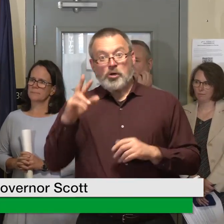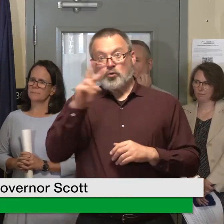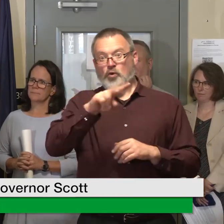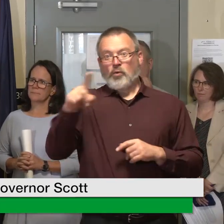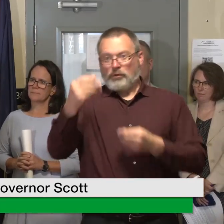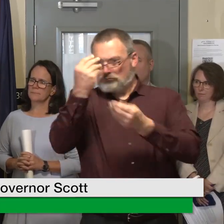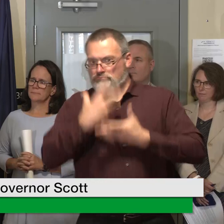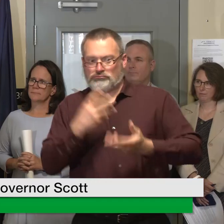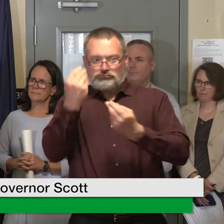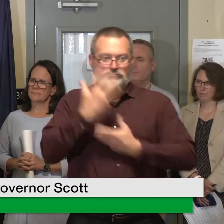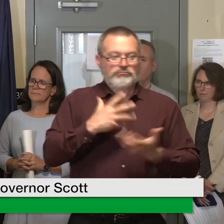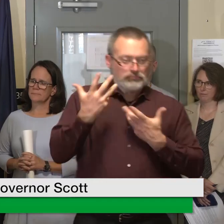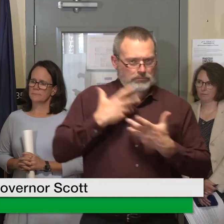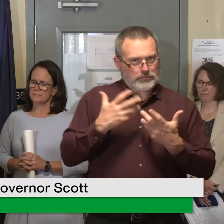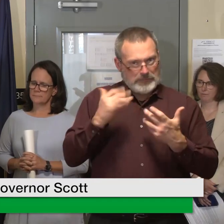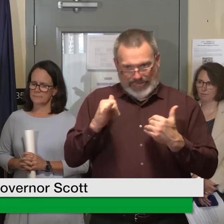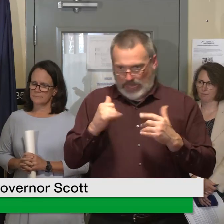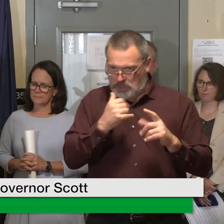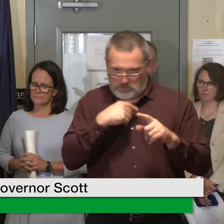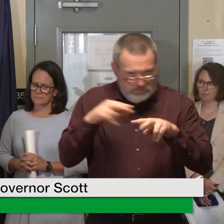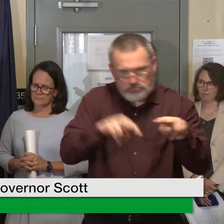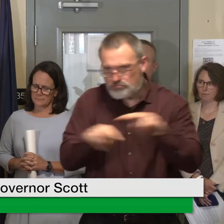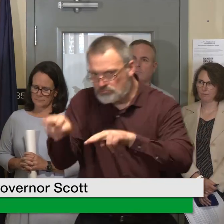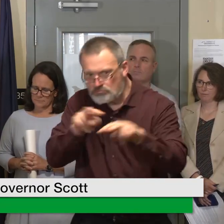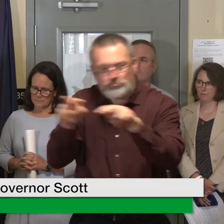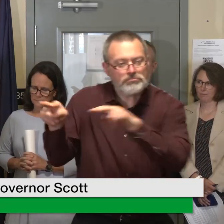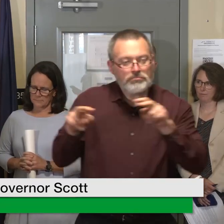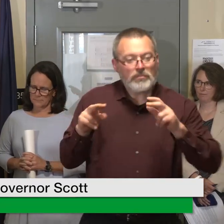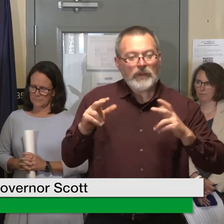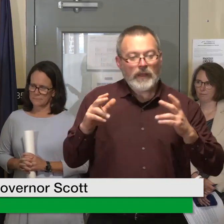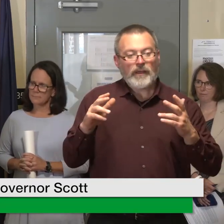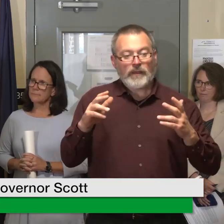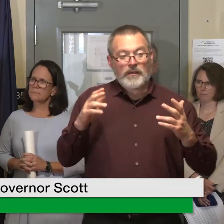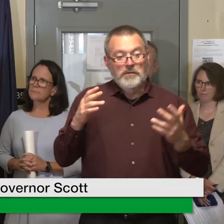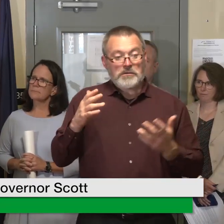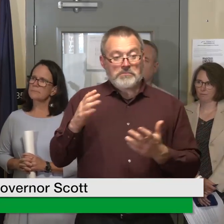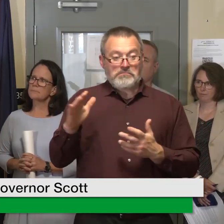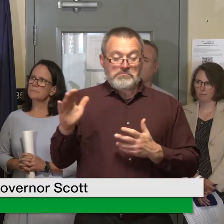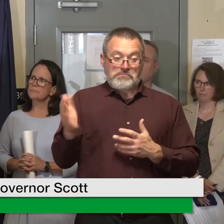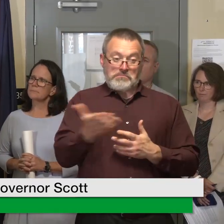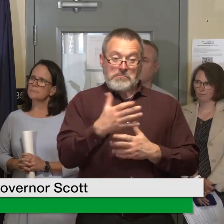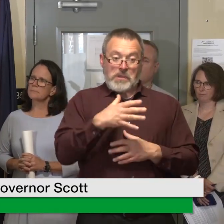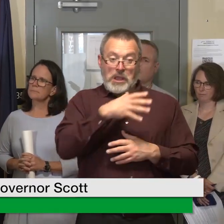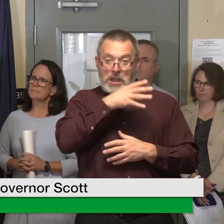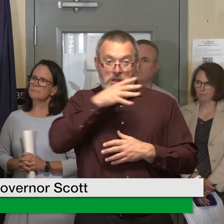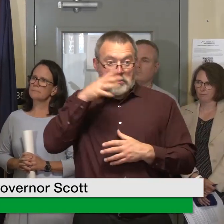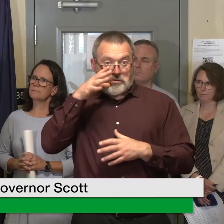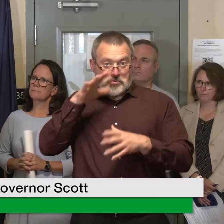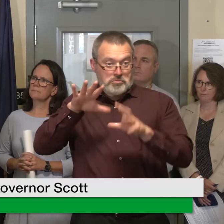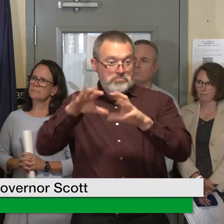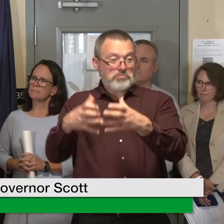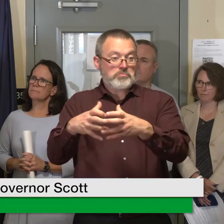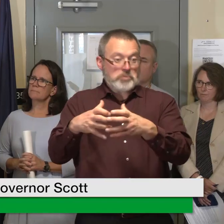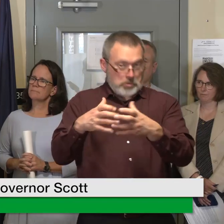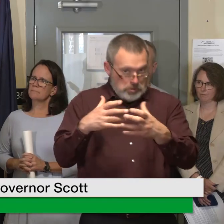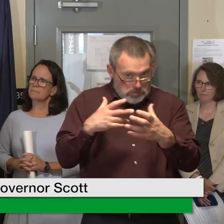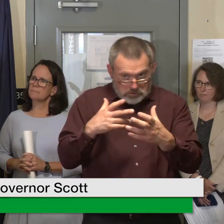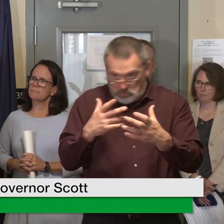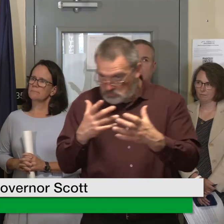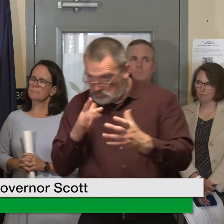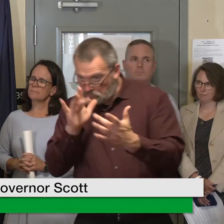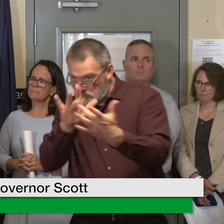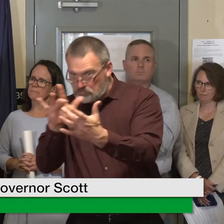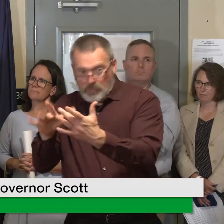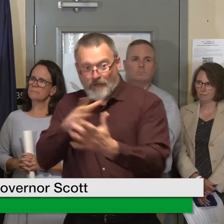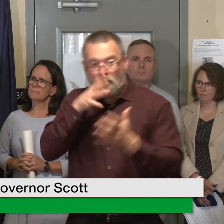and they're in the business category, so we are seeing reports from farmers. So I suspect, there's going to be some